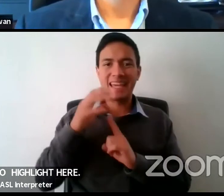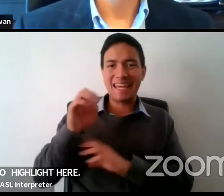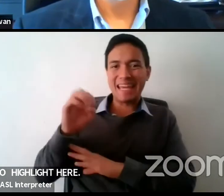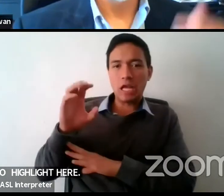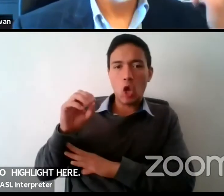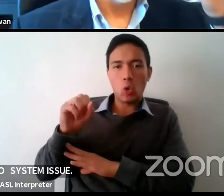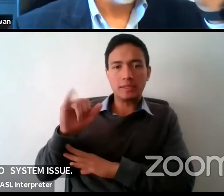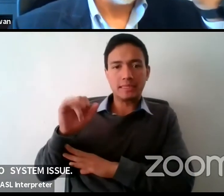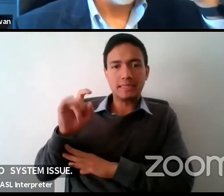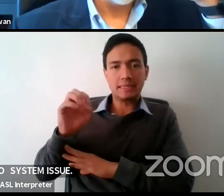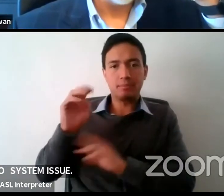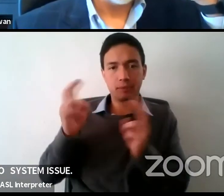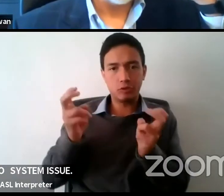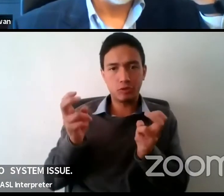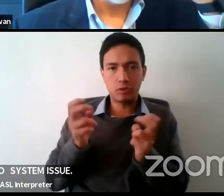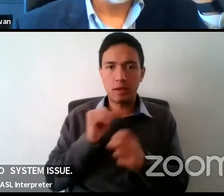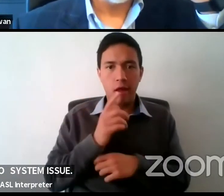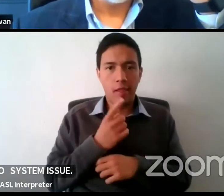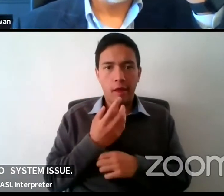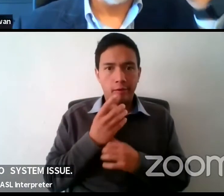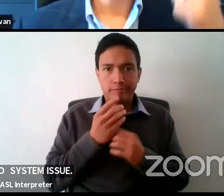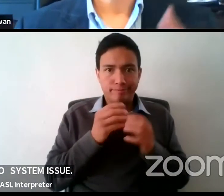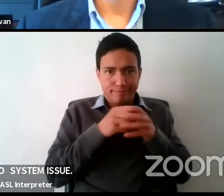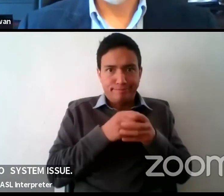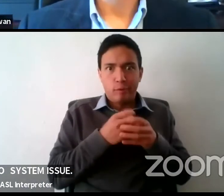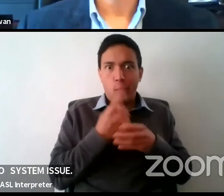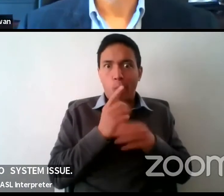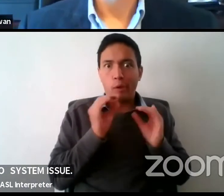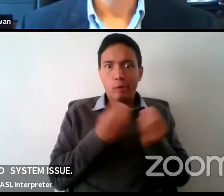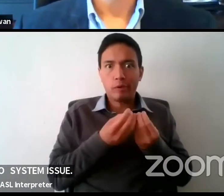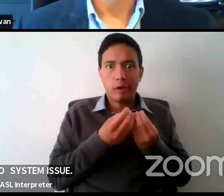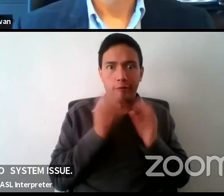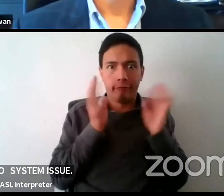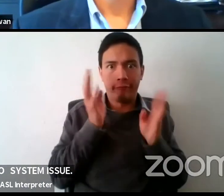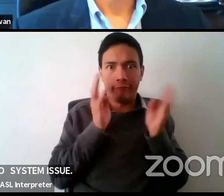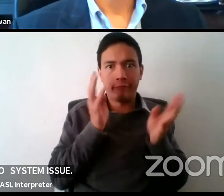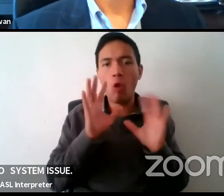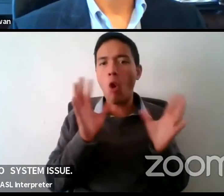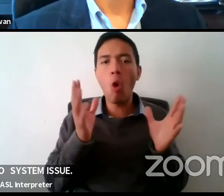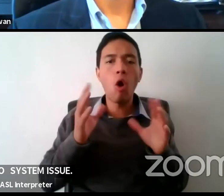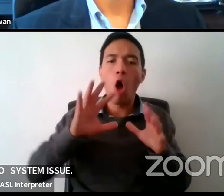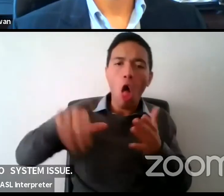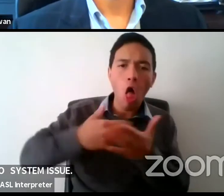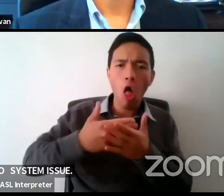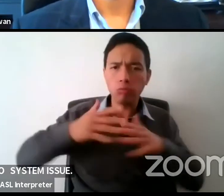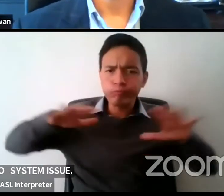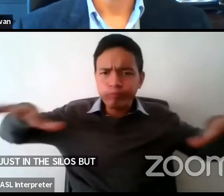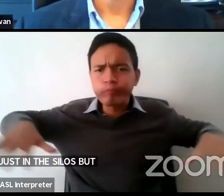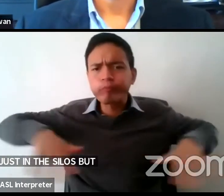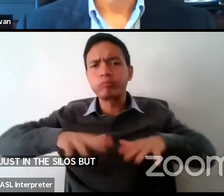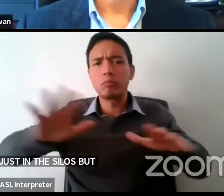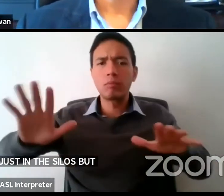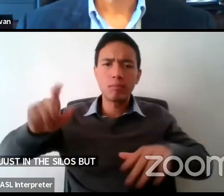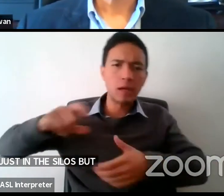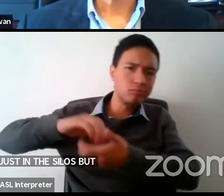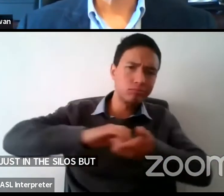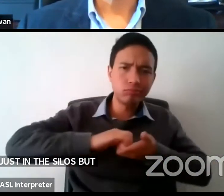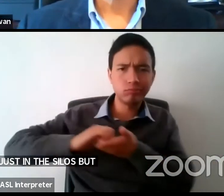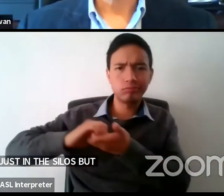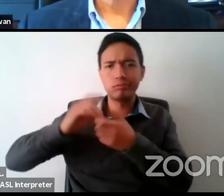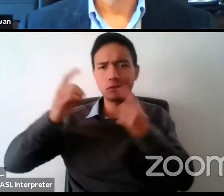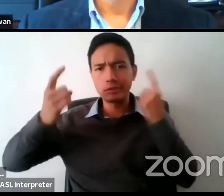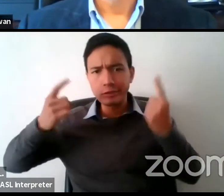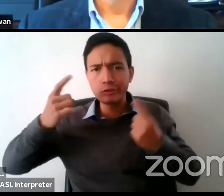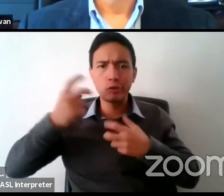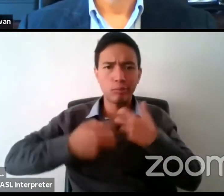has to come not just in these silos, but really across those. I think that's critical. So one of those is